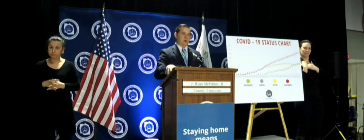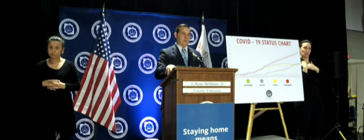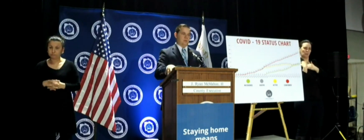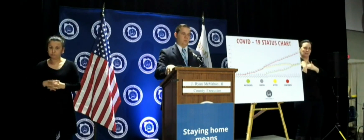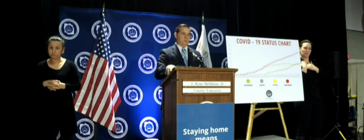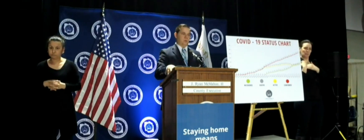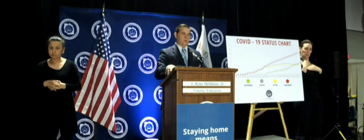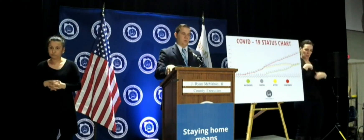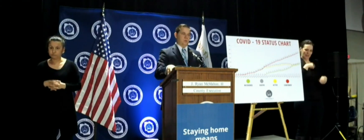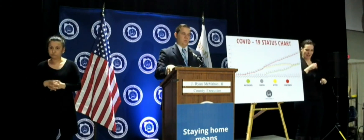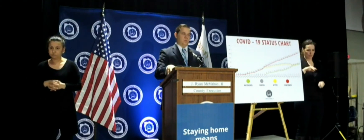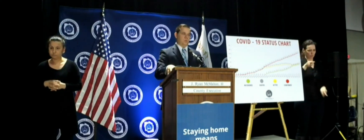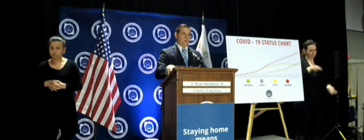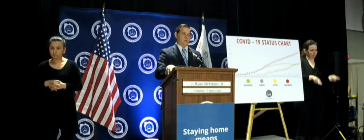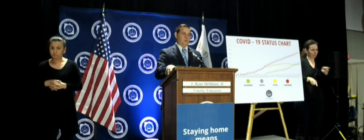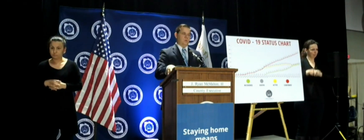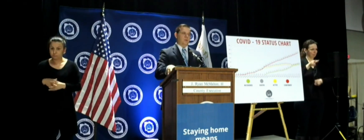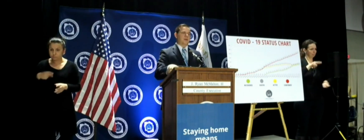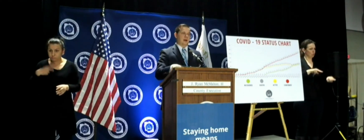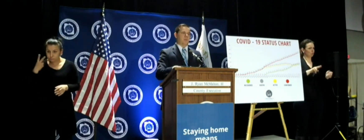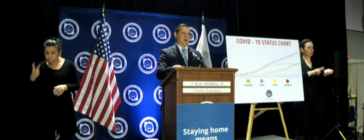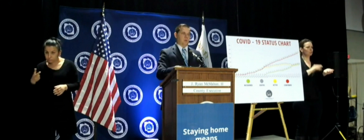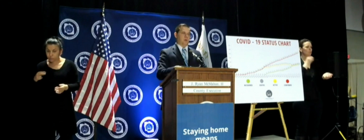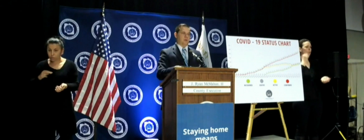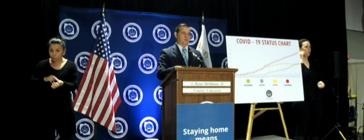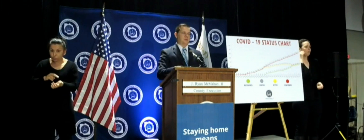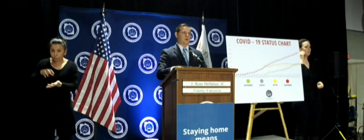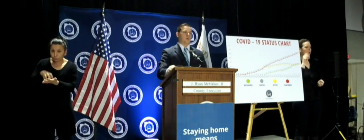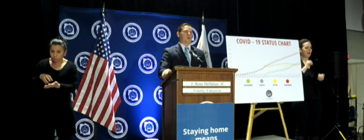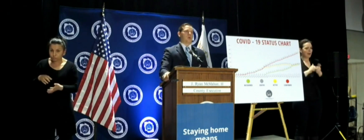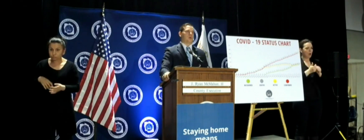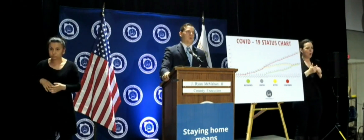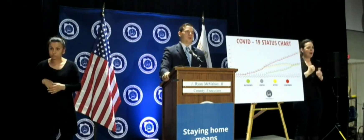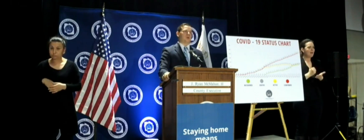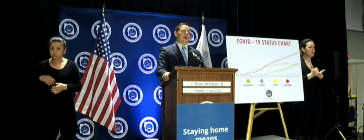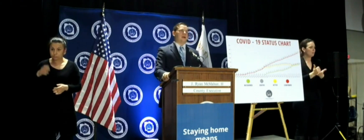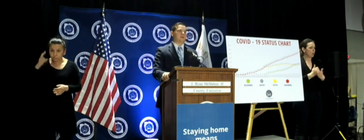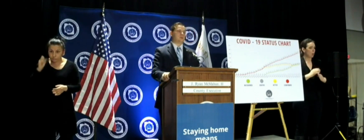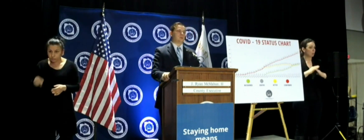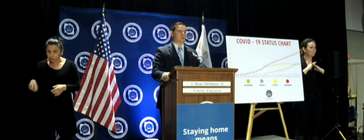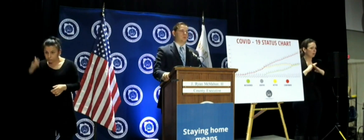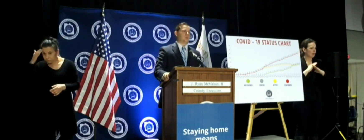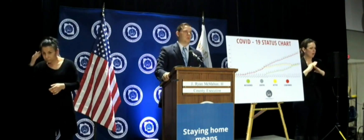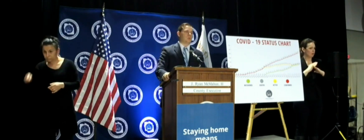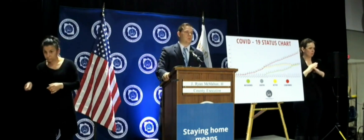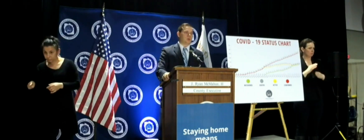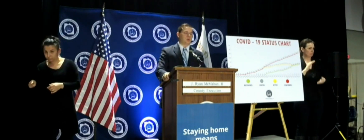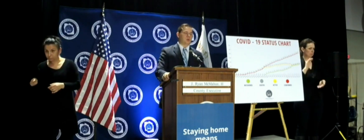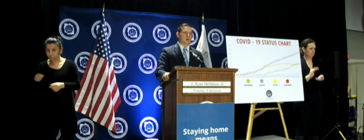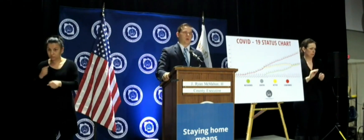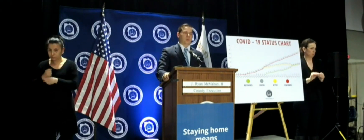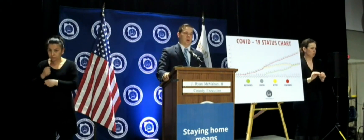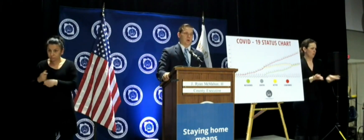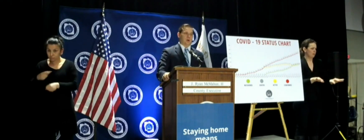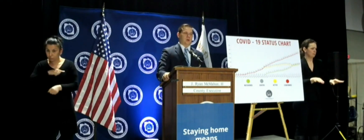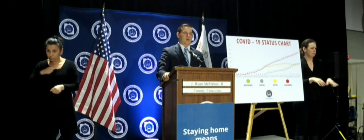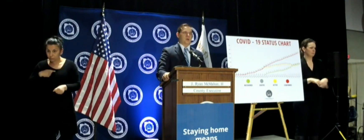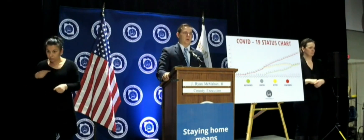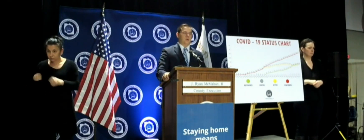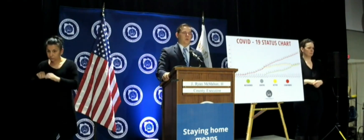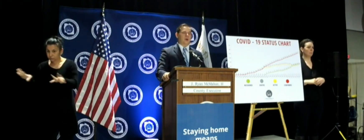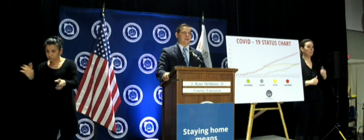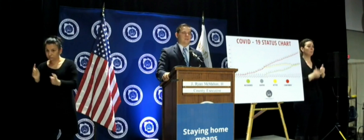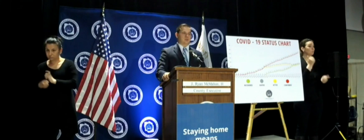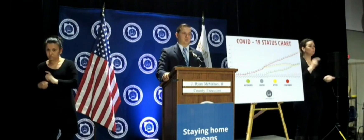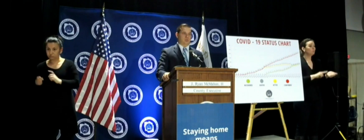see a problem, we can help out with. So we're trying to be a good partner,